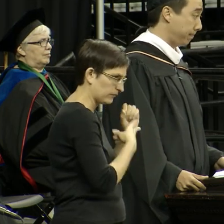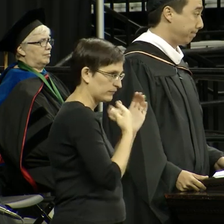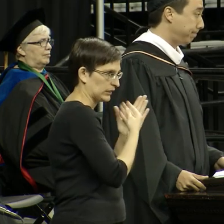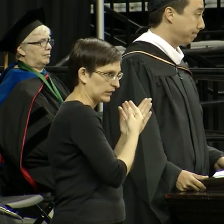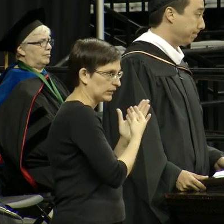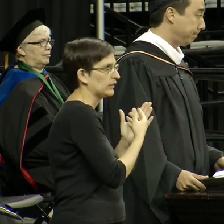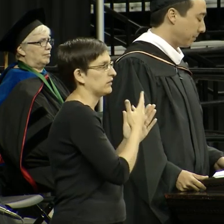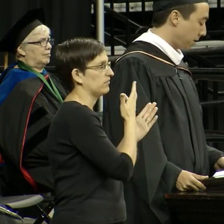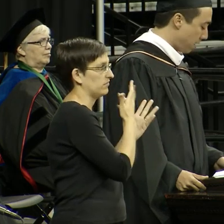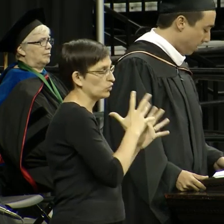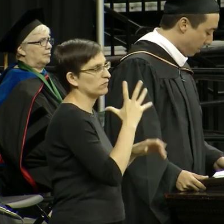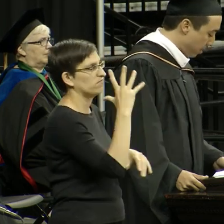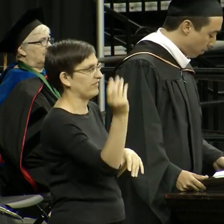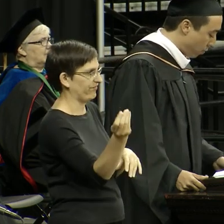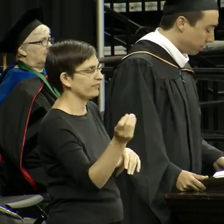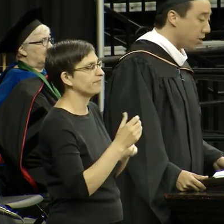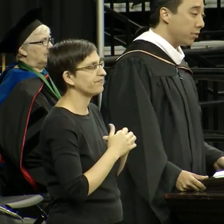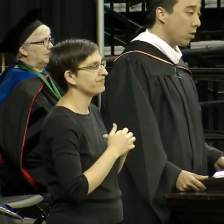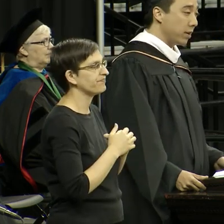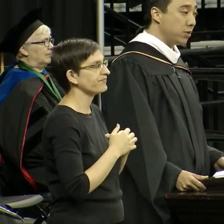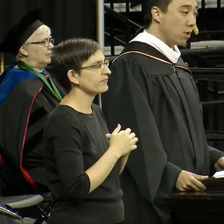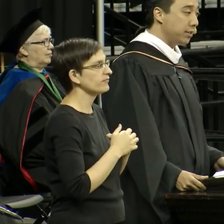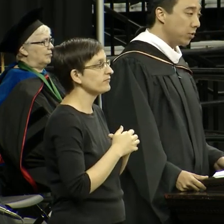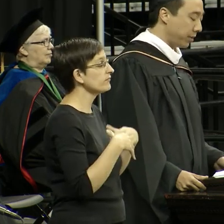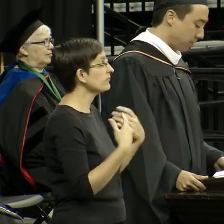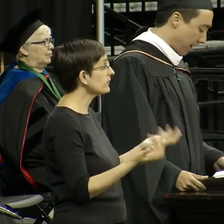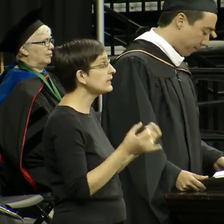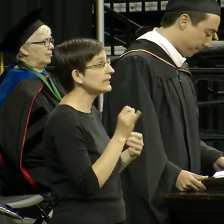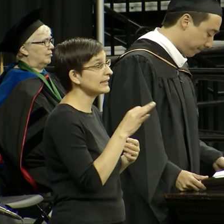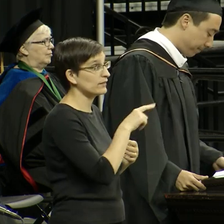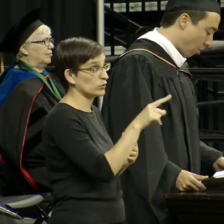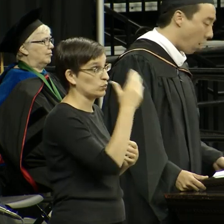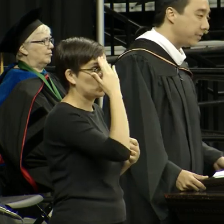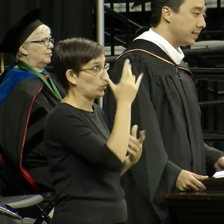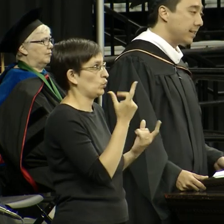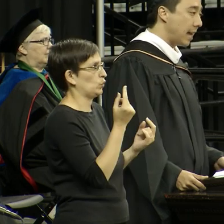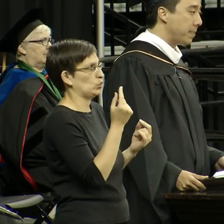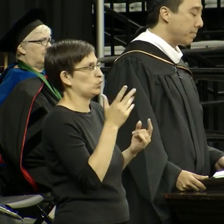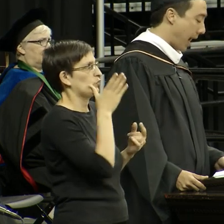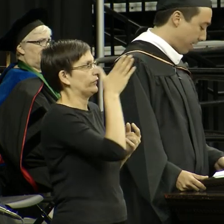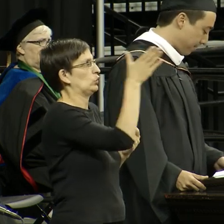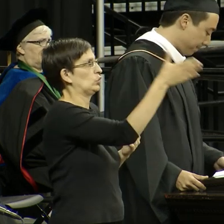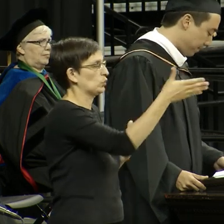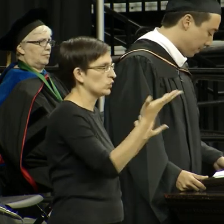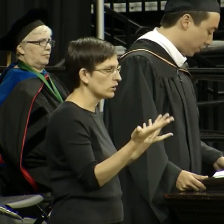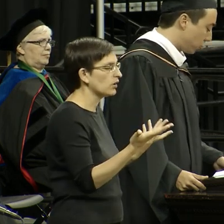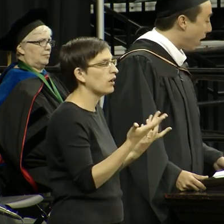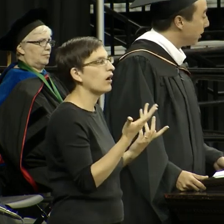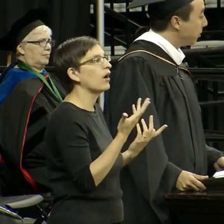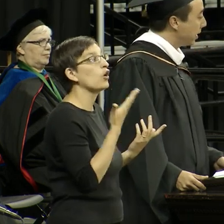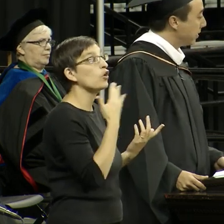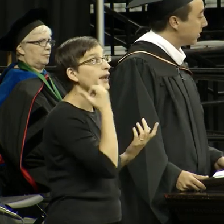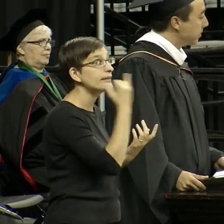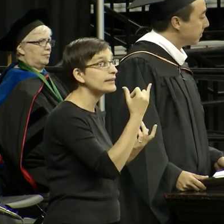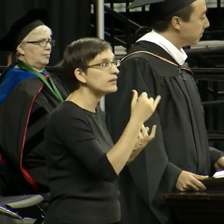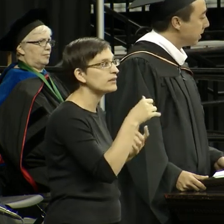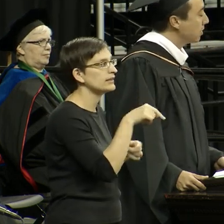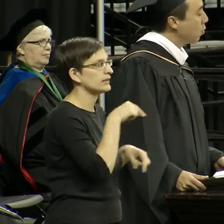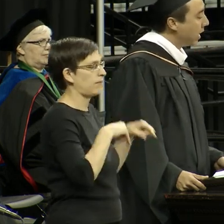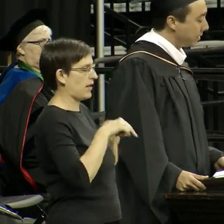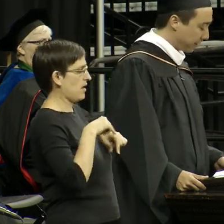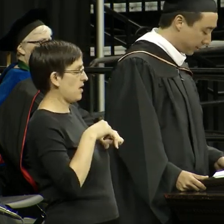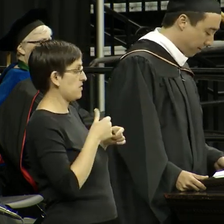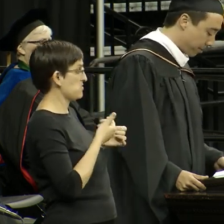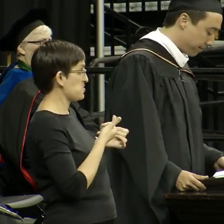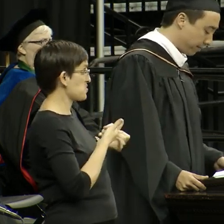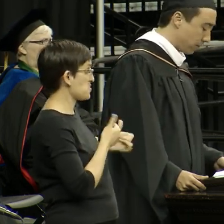go. When you don't know what you want to do with your life, often stepping back and trying new things is